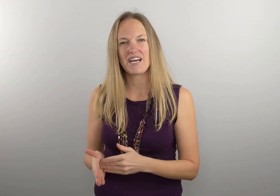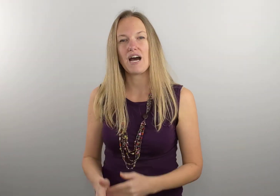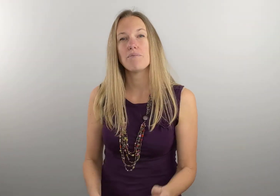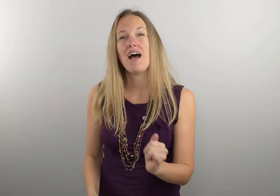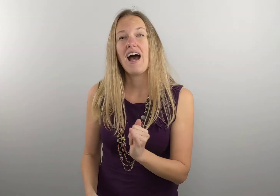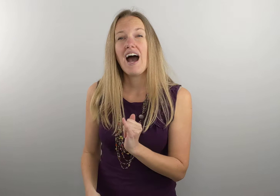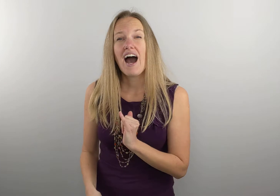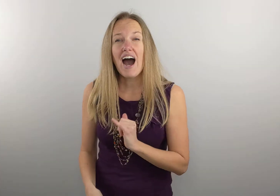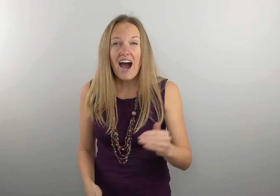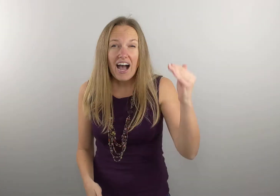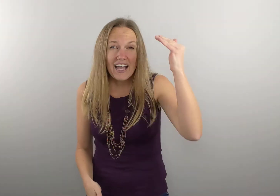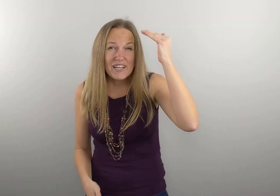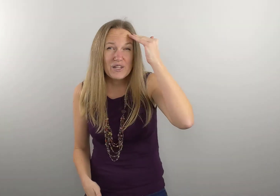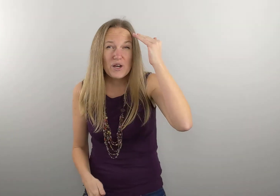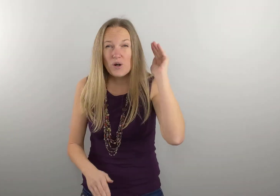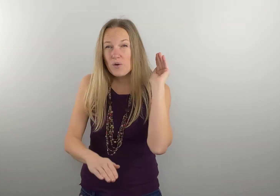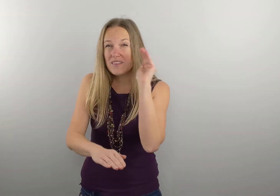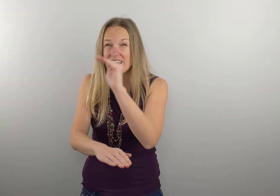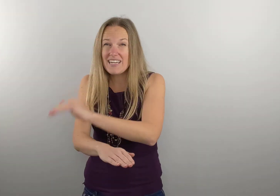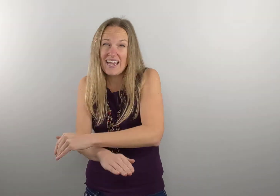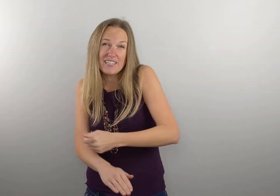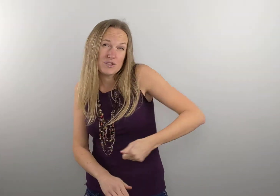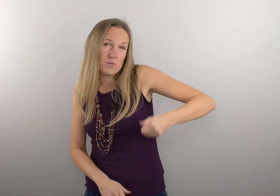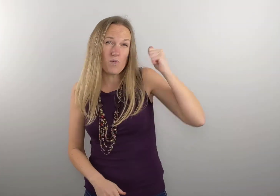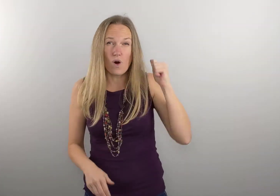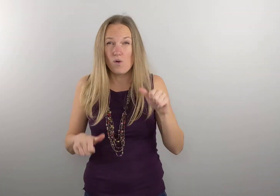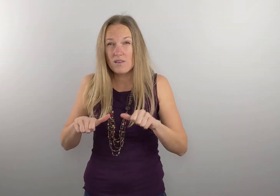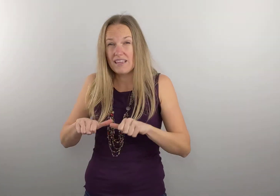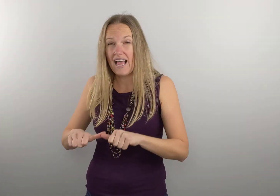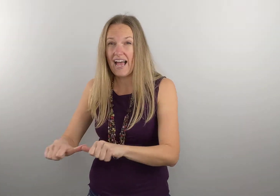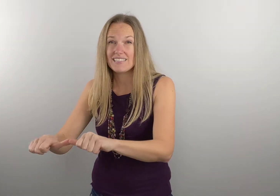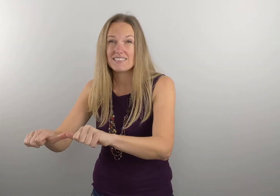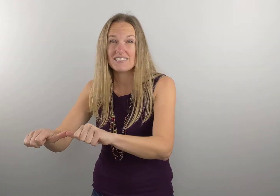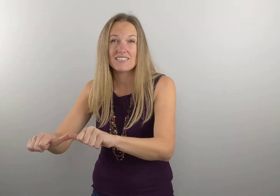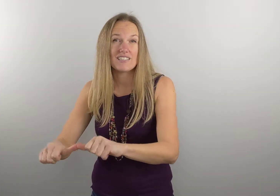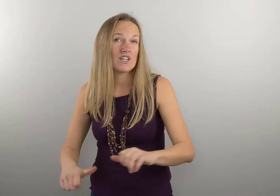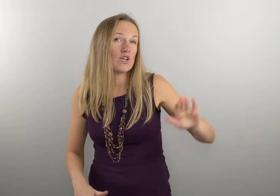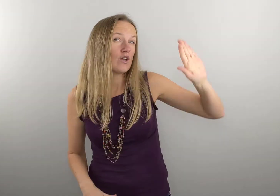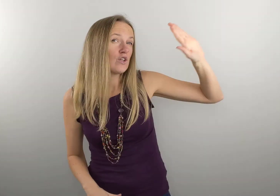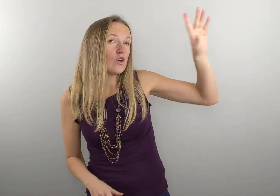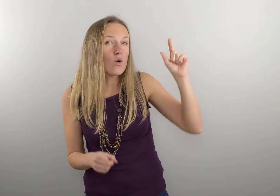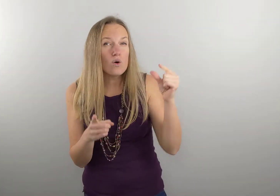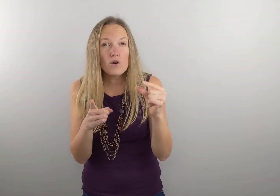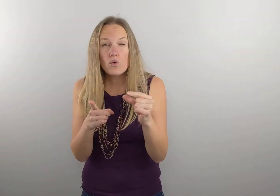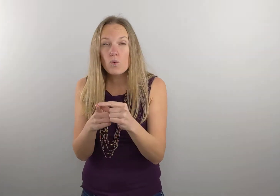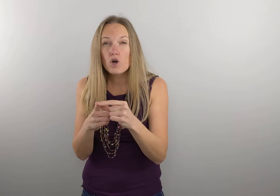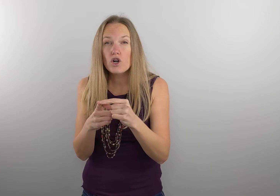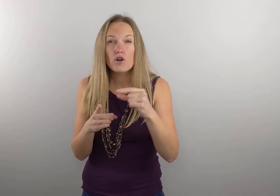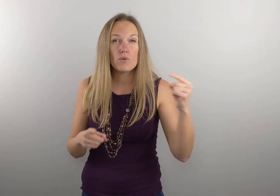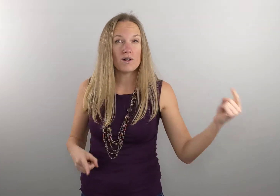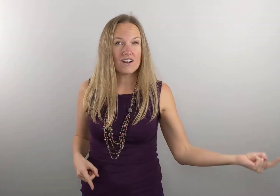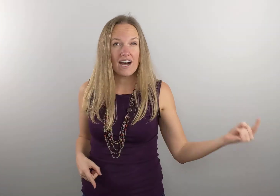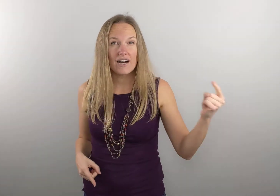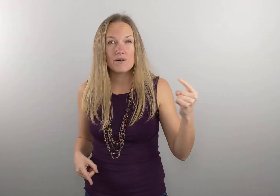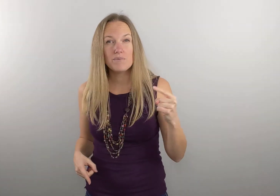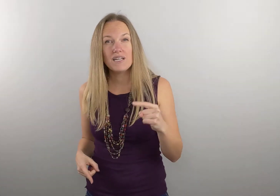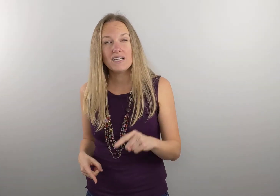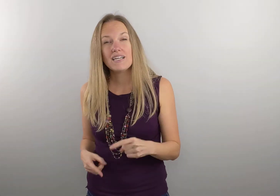top. I know the night won't last. Your word will come